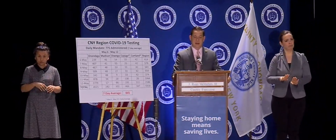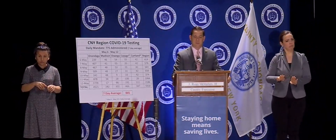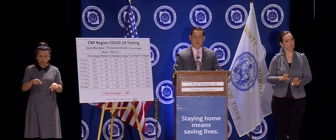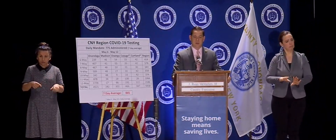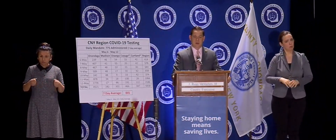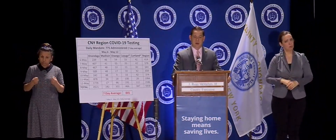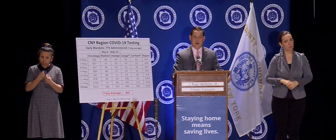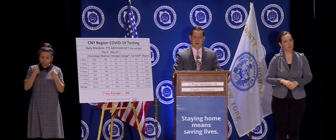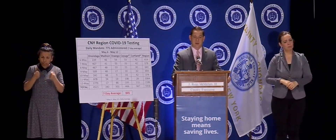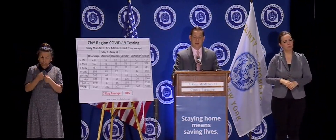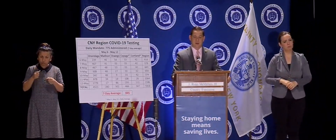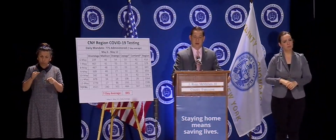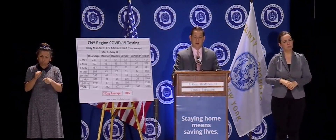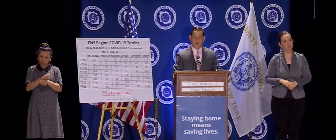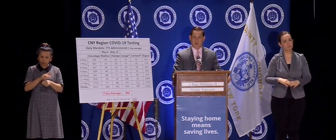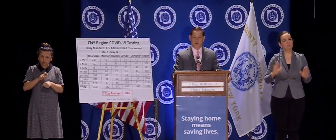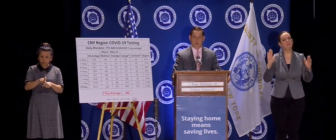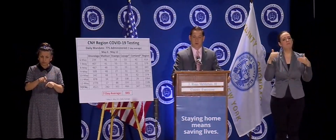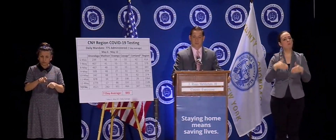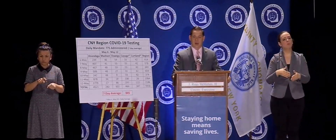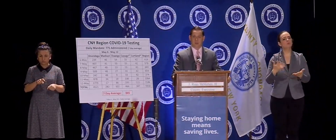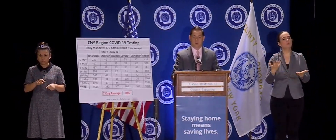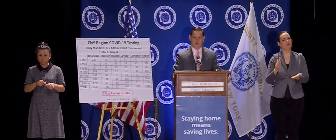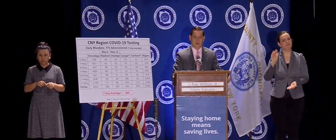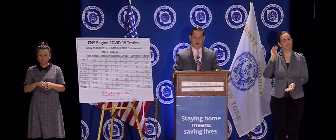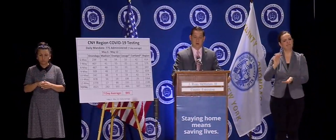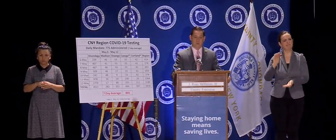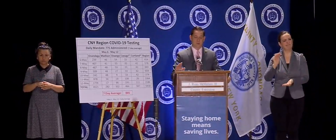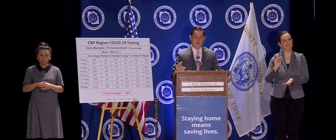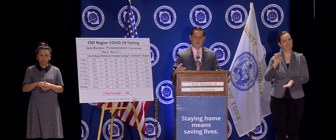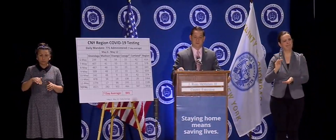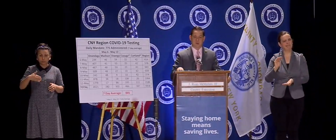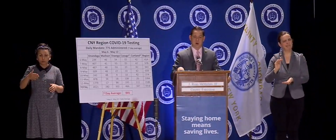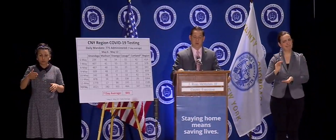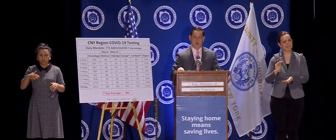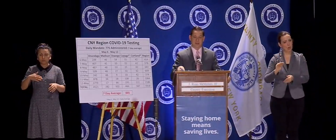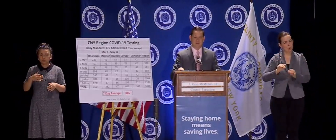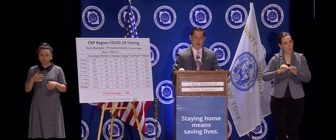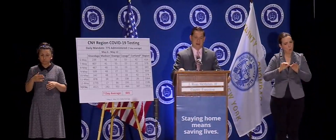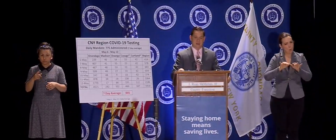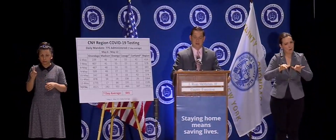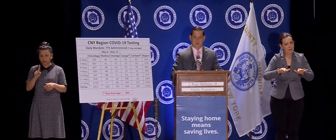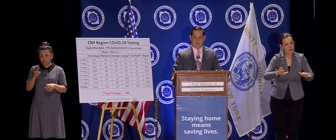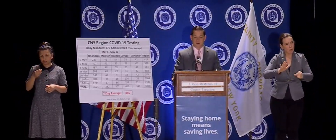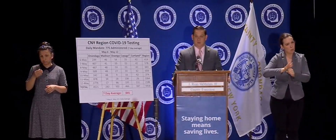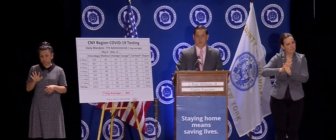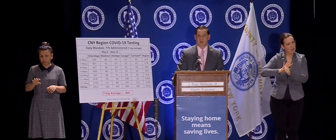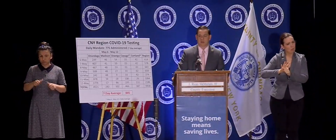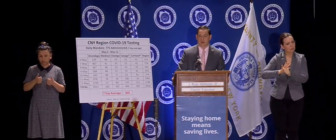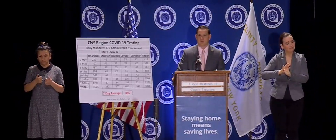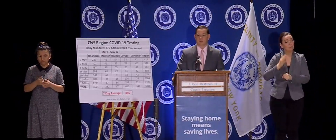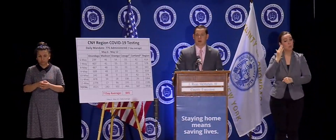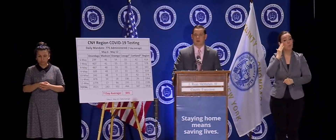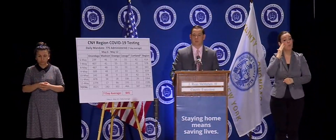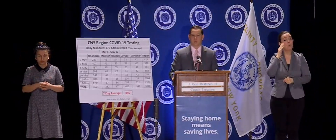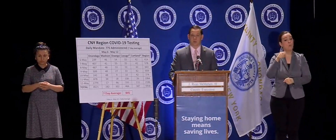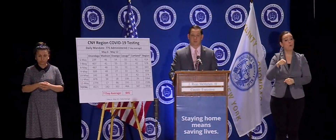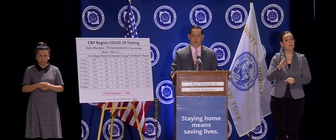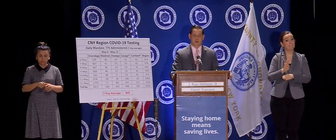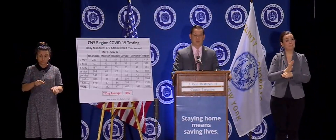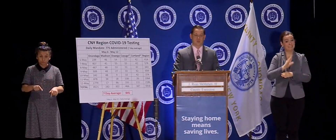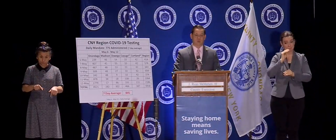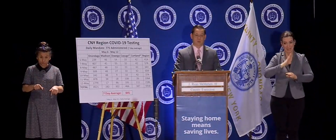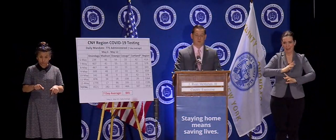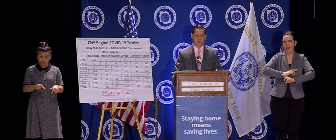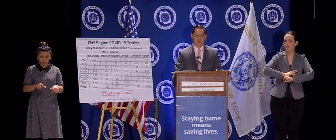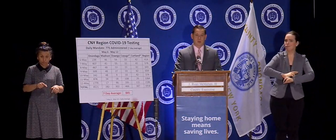real time, and I know we're going to do a great job with it. And I know businesses have been hungry to get back. They're going to do the right thing by their employees,